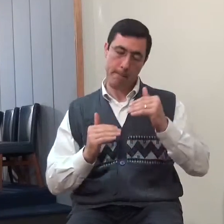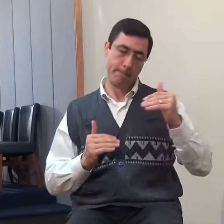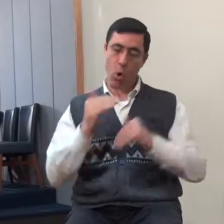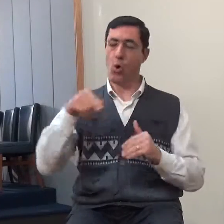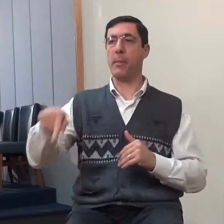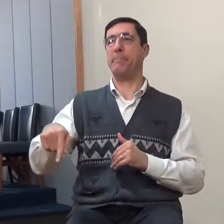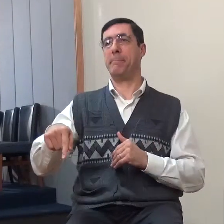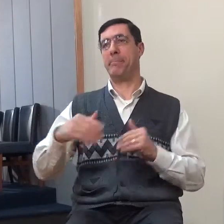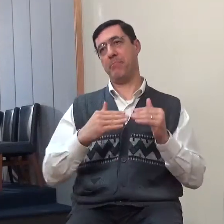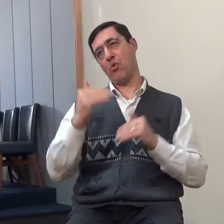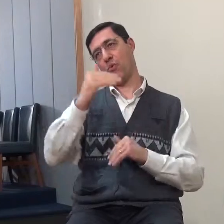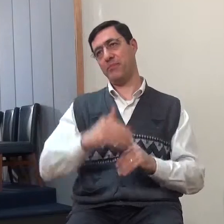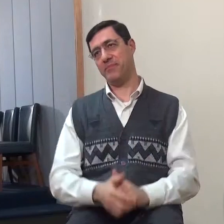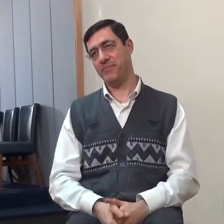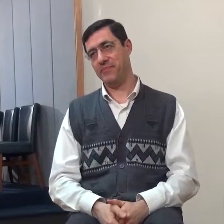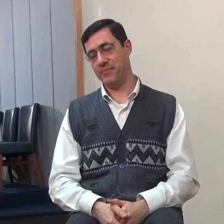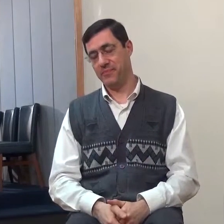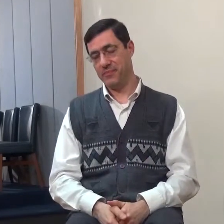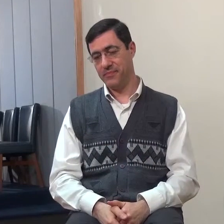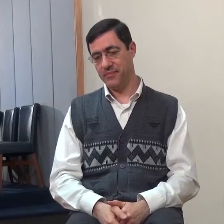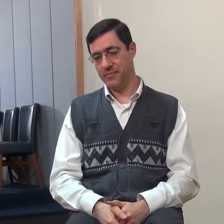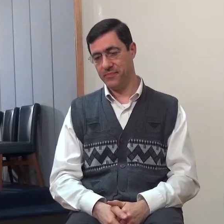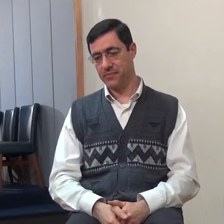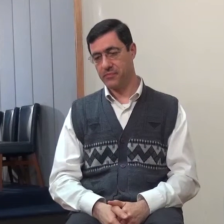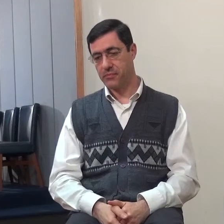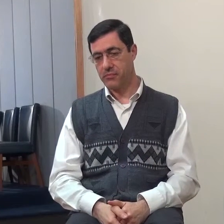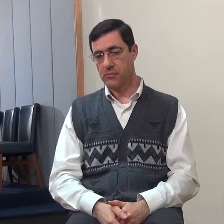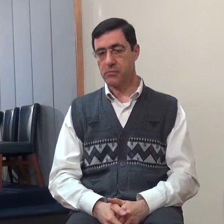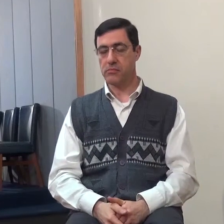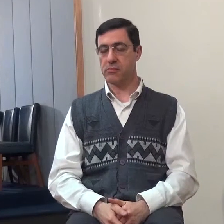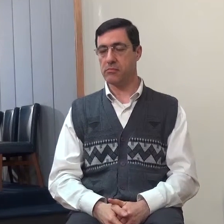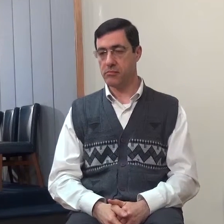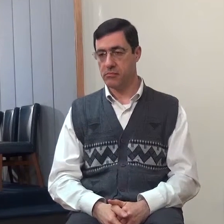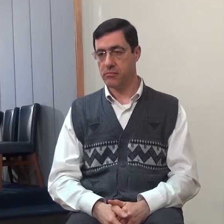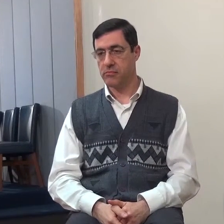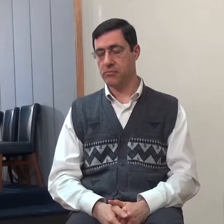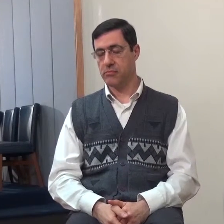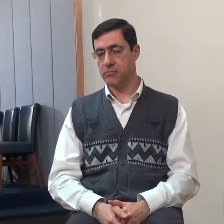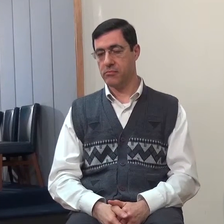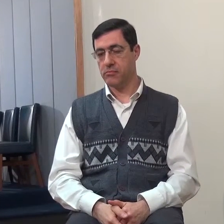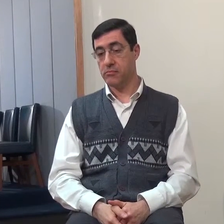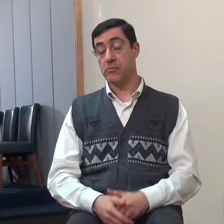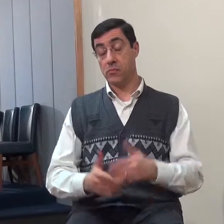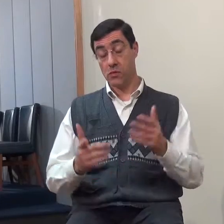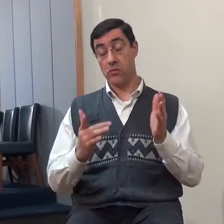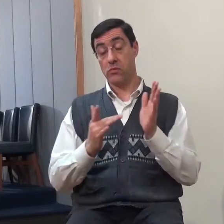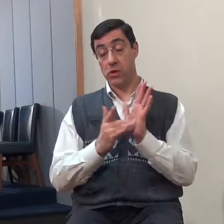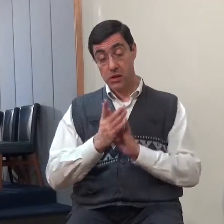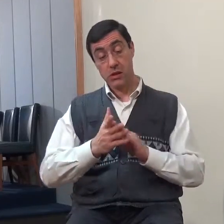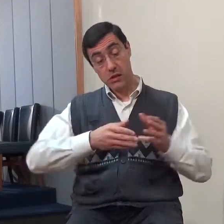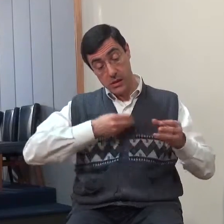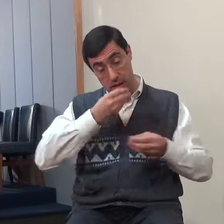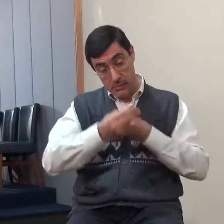prophets, as I bring new things, and in the course of time he will suffer and die on Calvary's